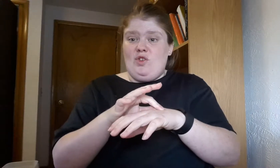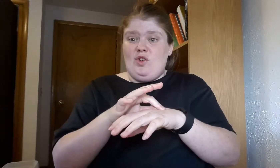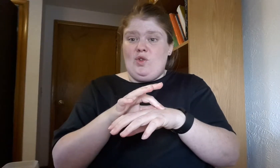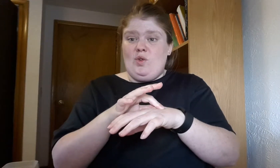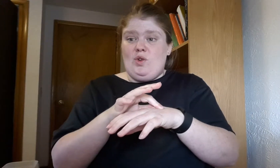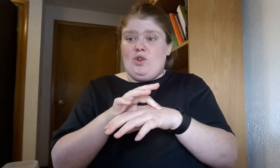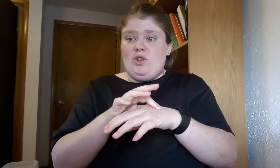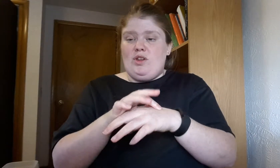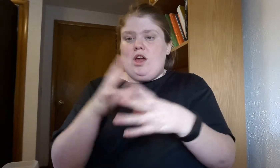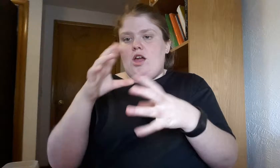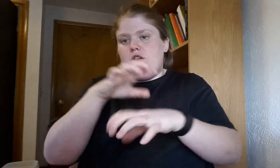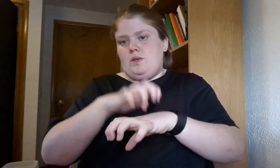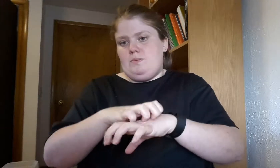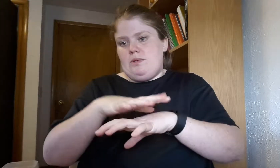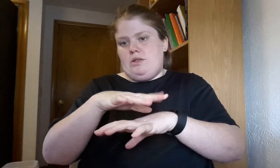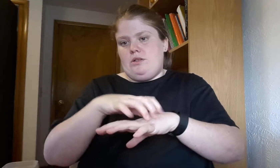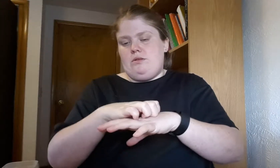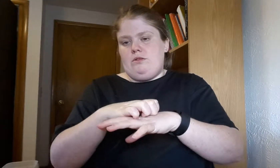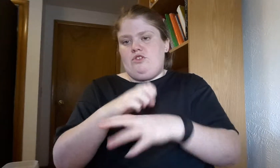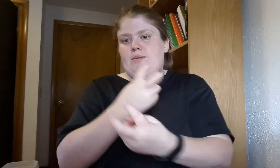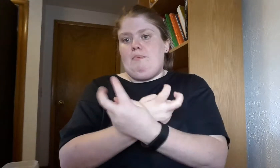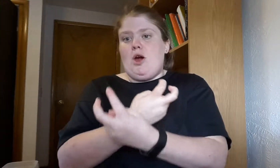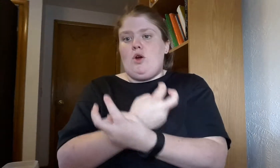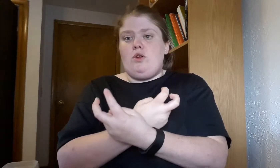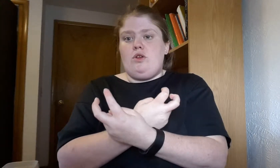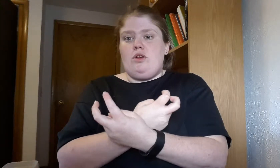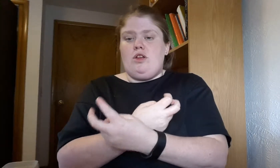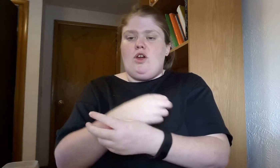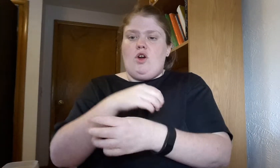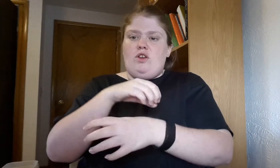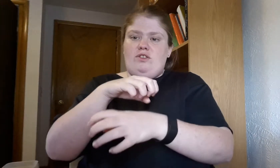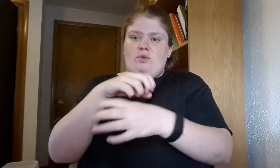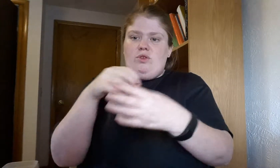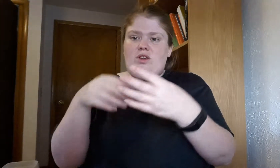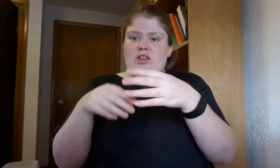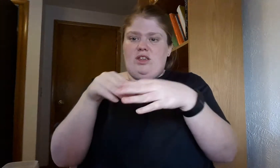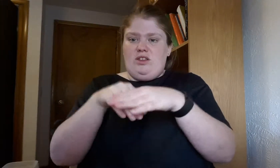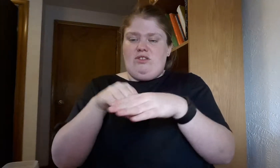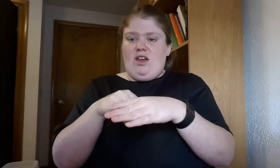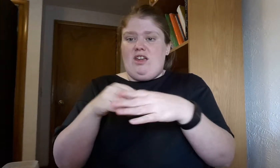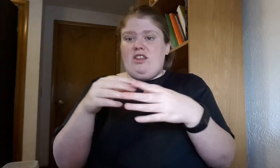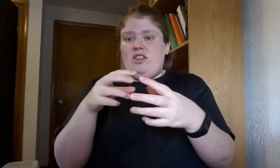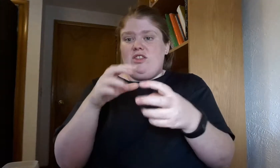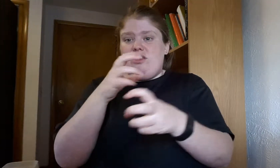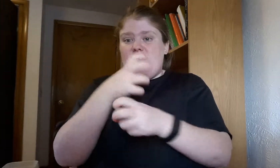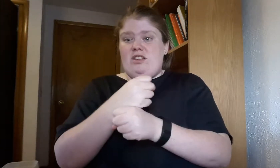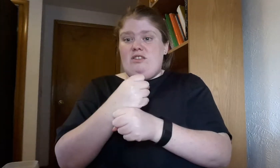Spongy bone is located within the dense bone and is just like a sponge.